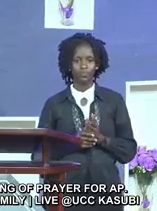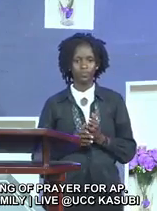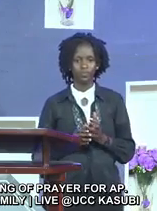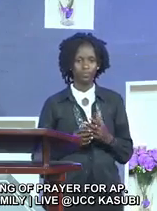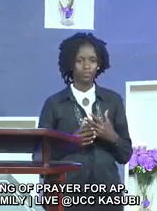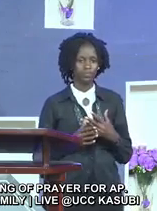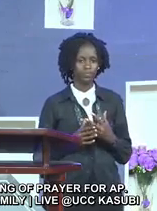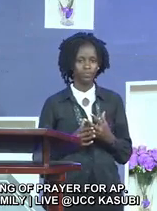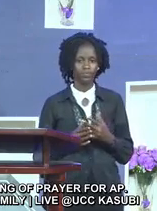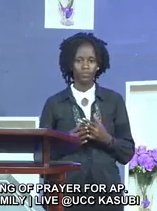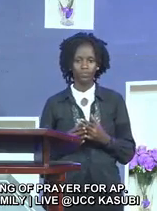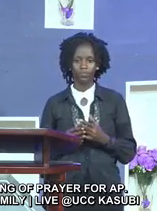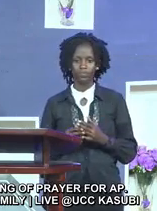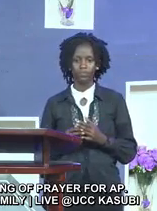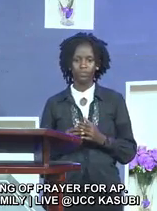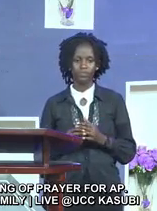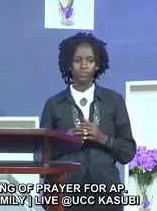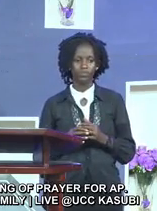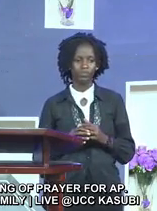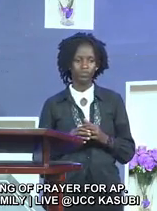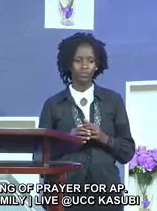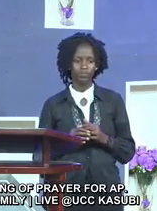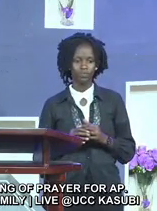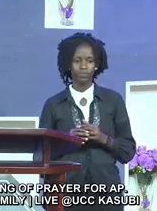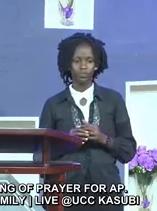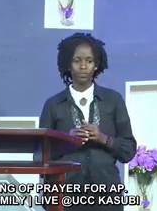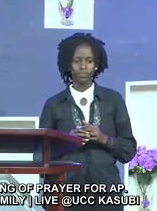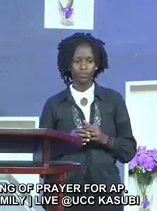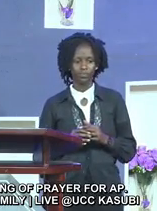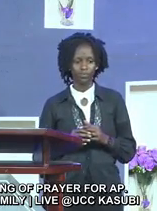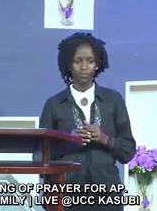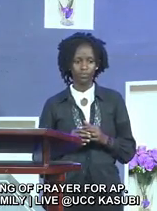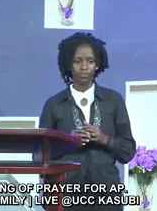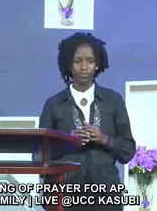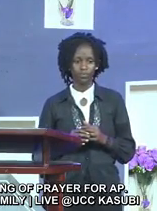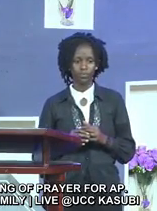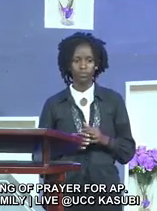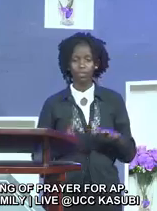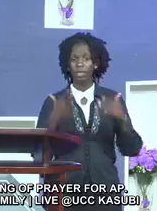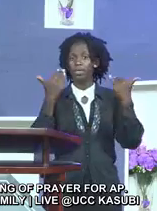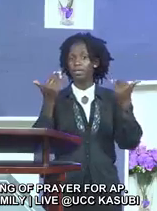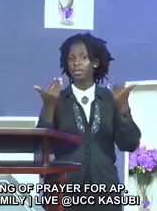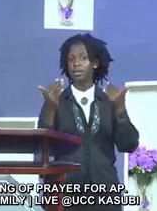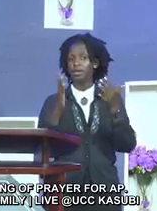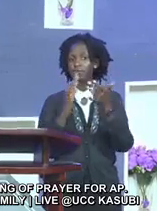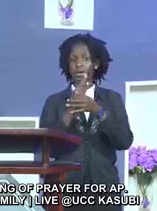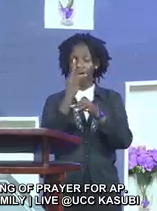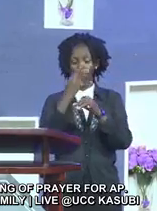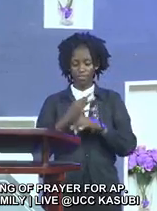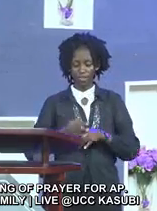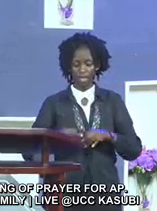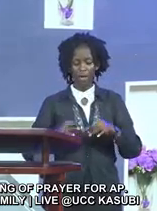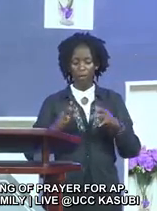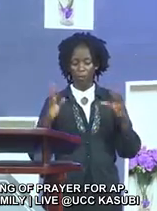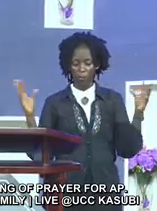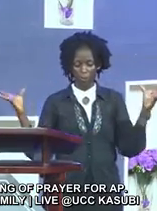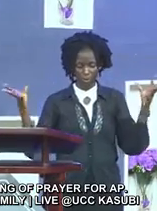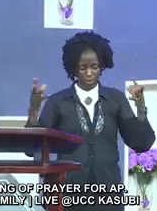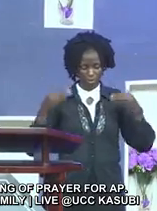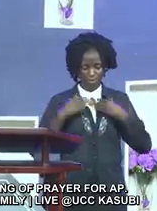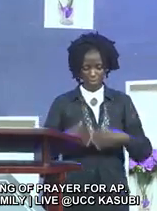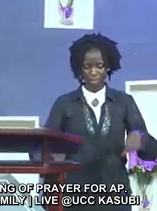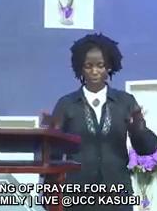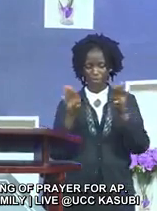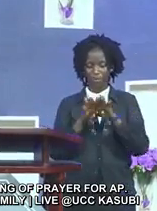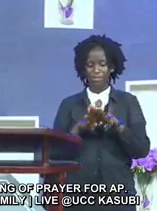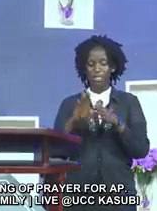hospital, and then decision came that we could take him to India from the medical doctors. So netumaliza nga sente zimutwale India,